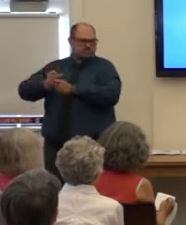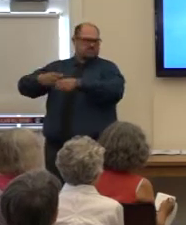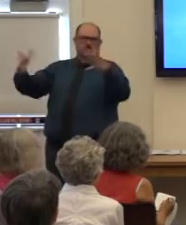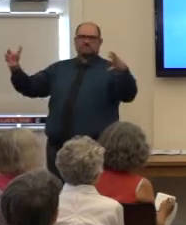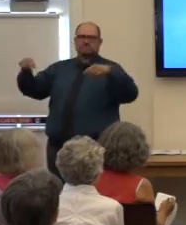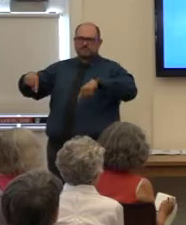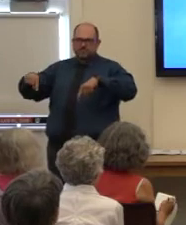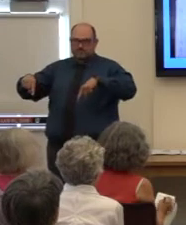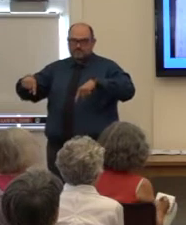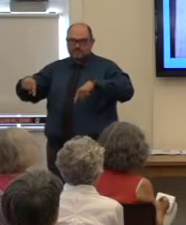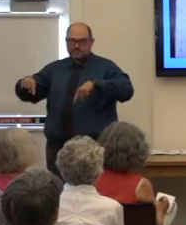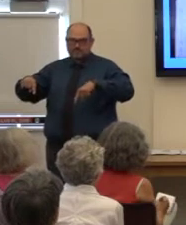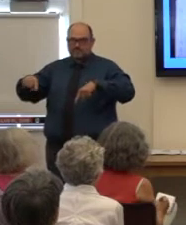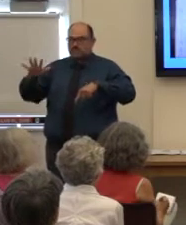what it was.